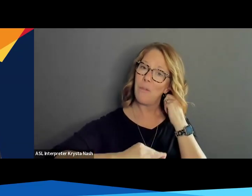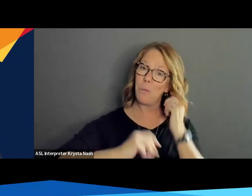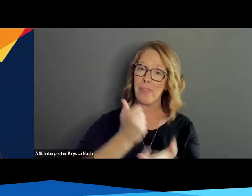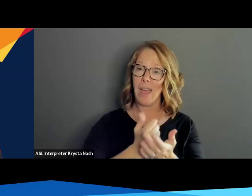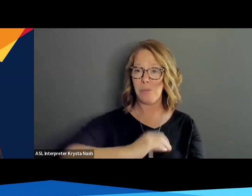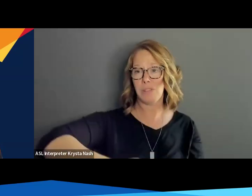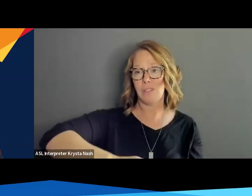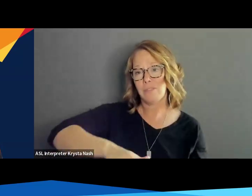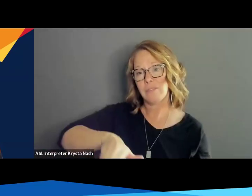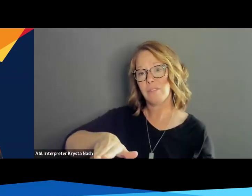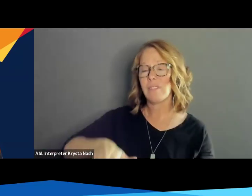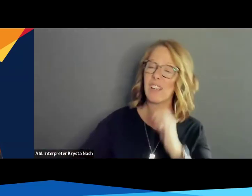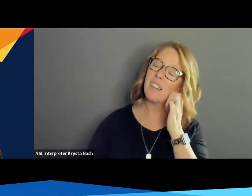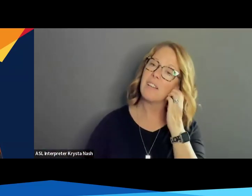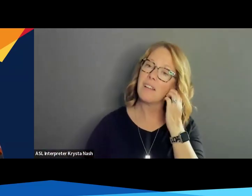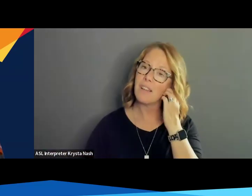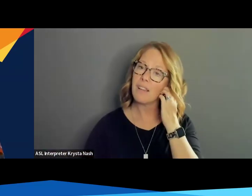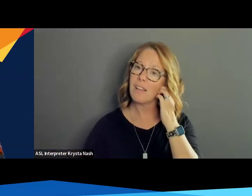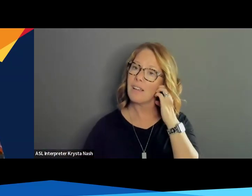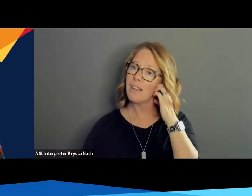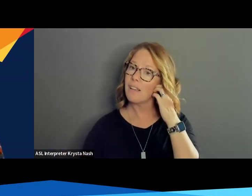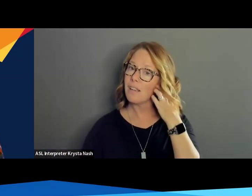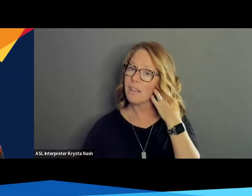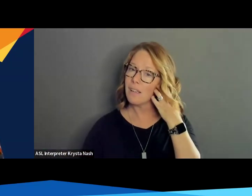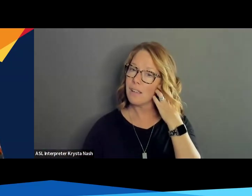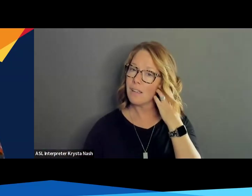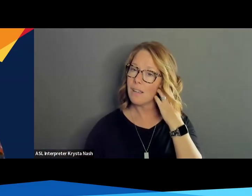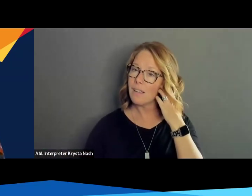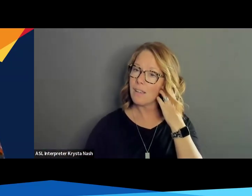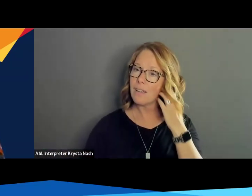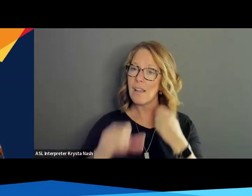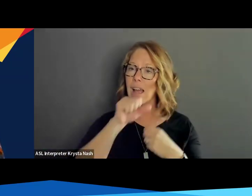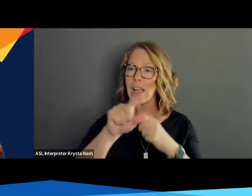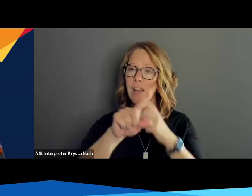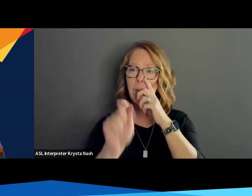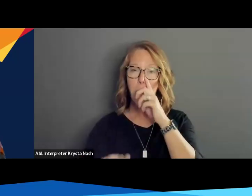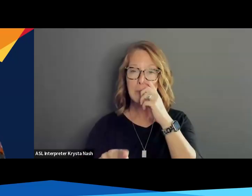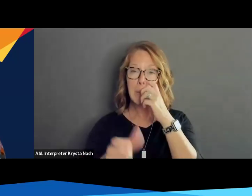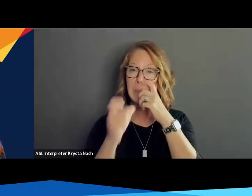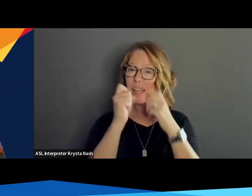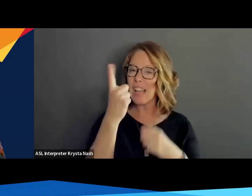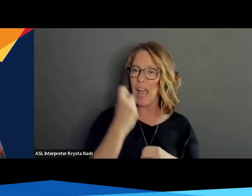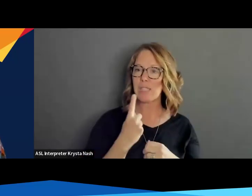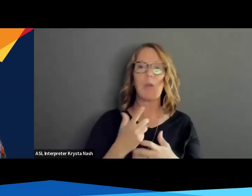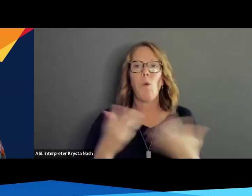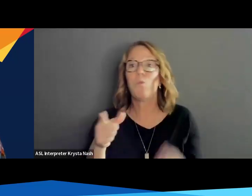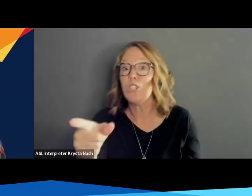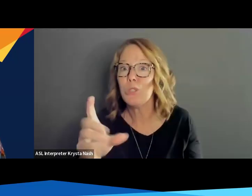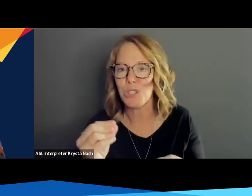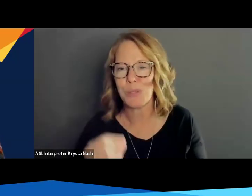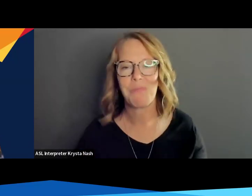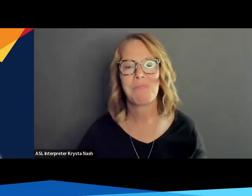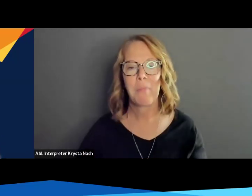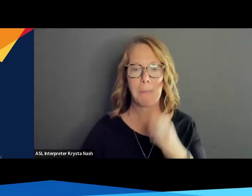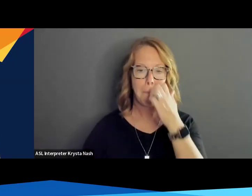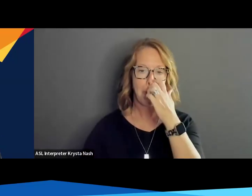your concerns? Well, first of all, I love this question because it doesn't say what would you do. So, Richard, thank you very much. But yes,